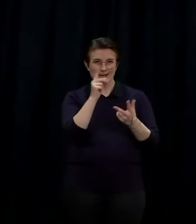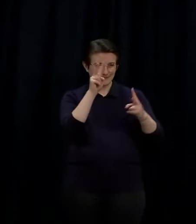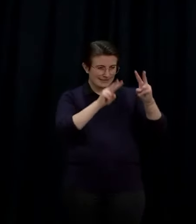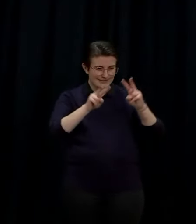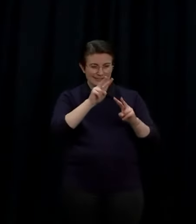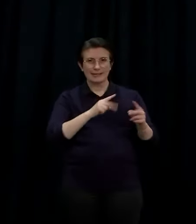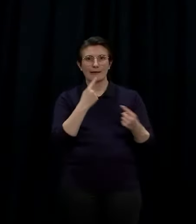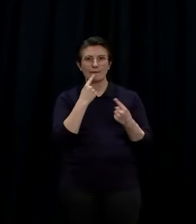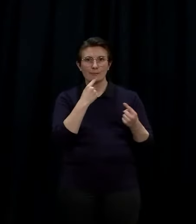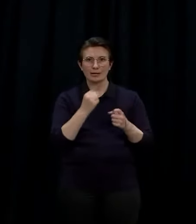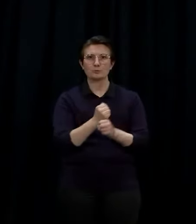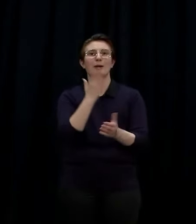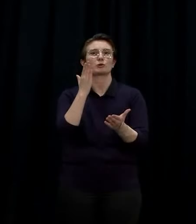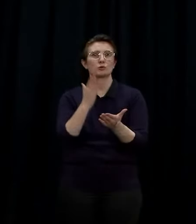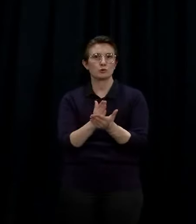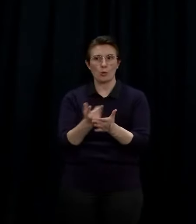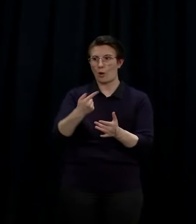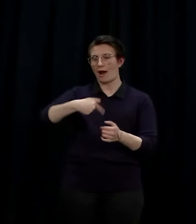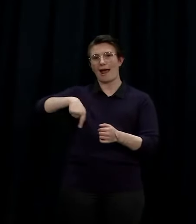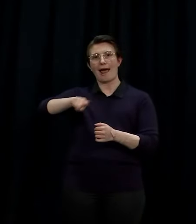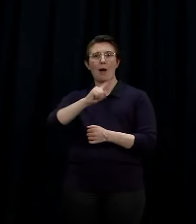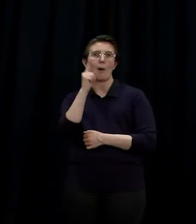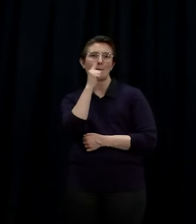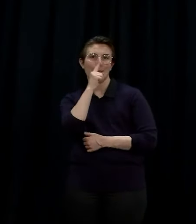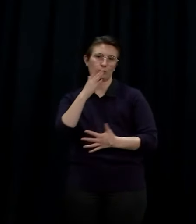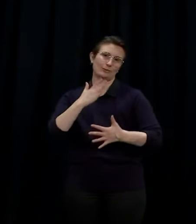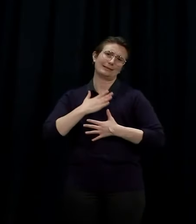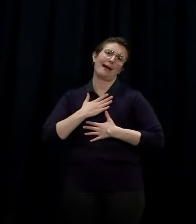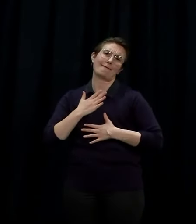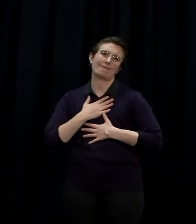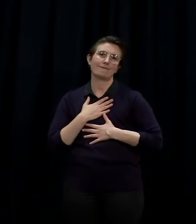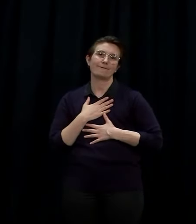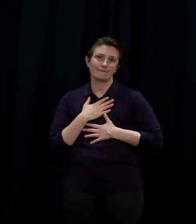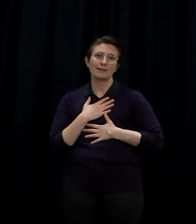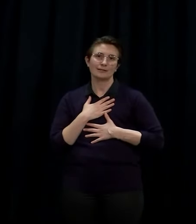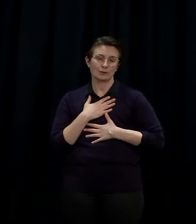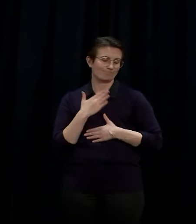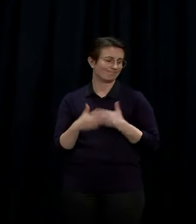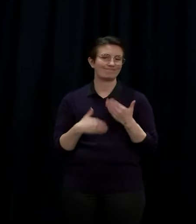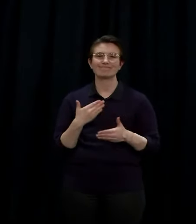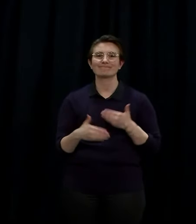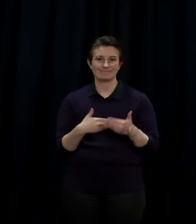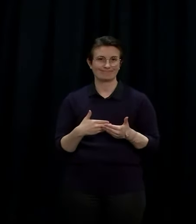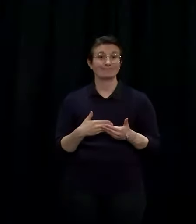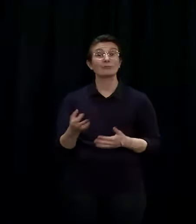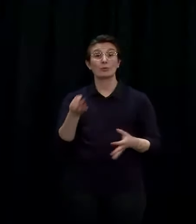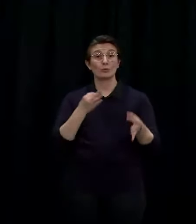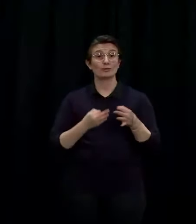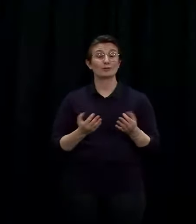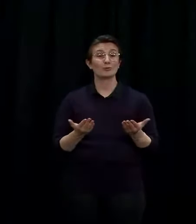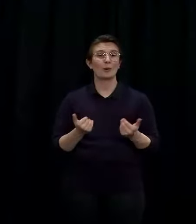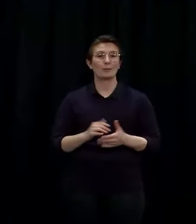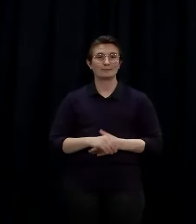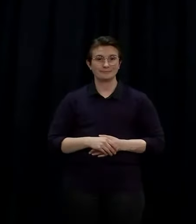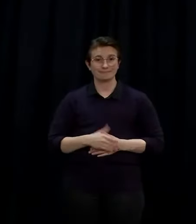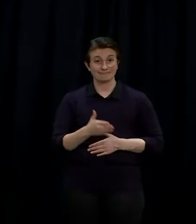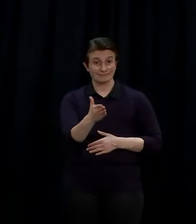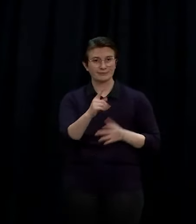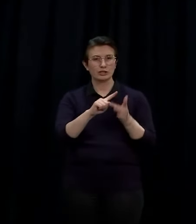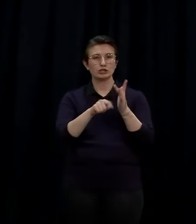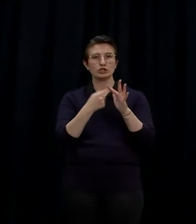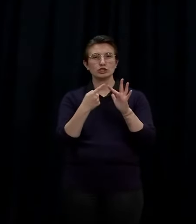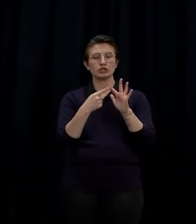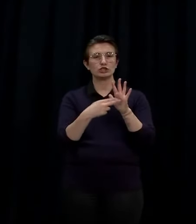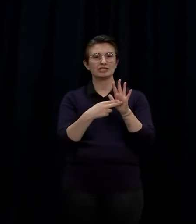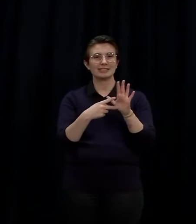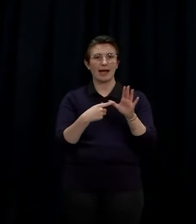Now, we just need to keep going. Happy to take your questions. Jenna. With Delta, do you envisage